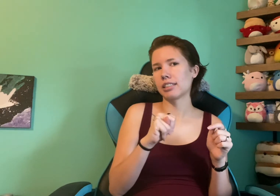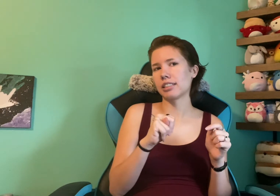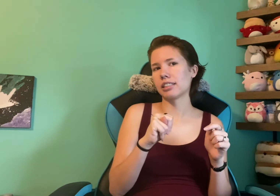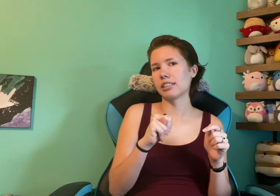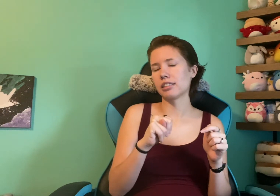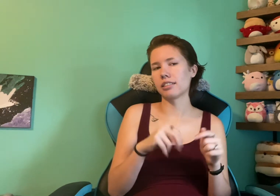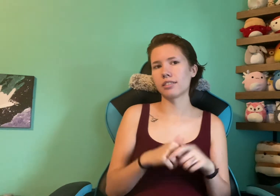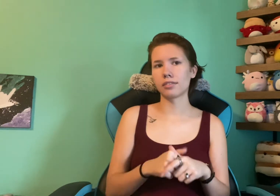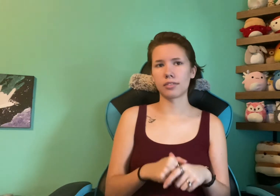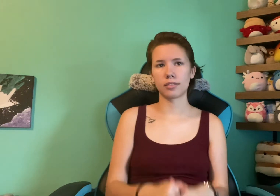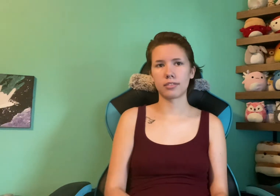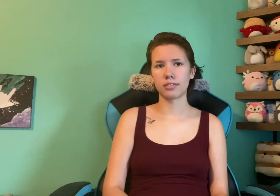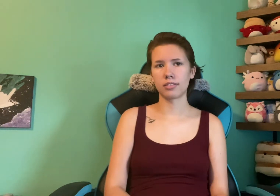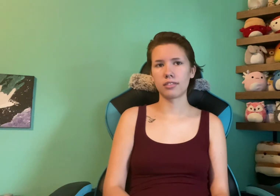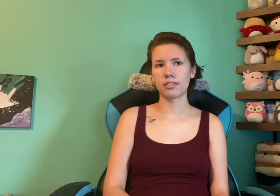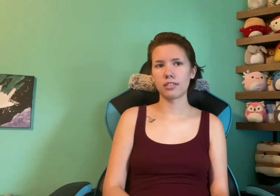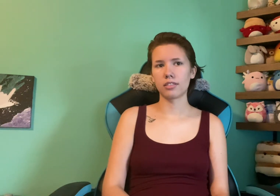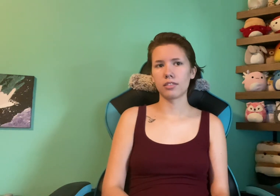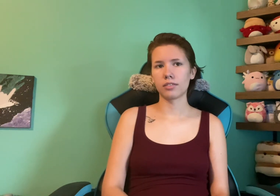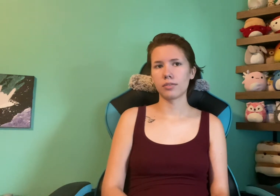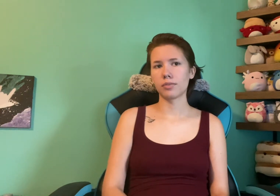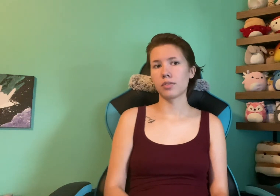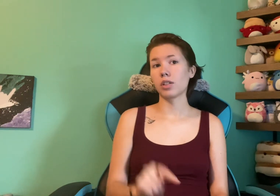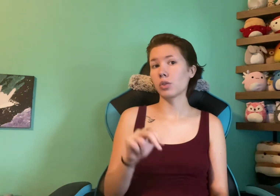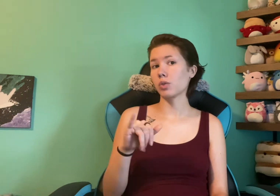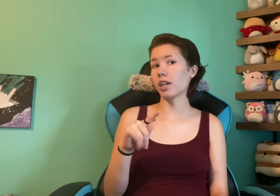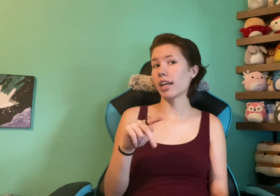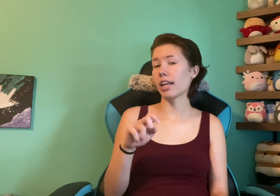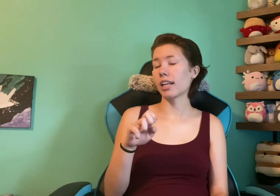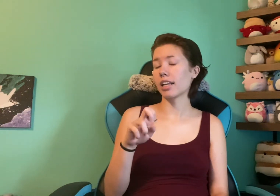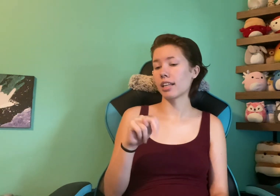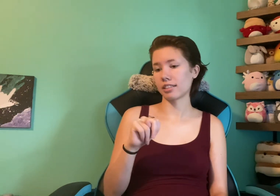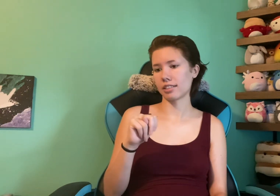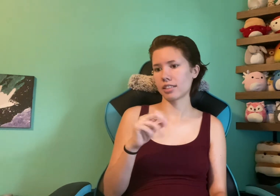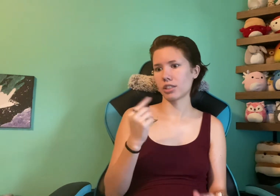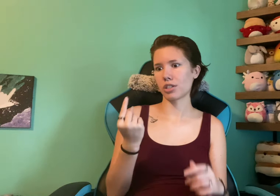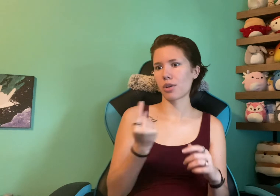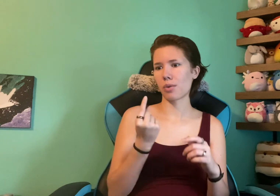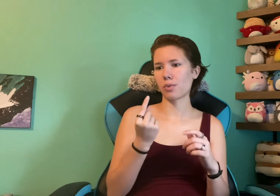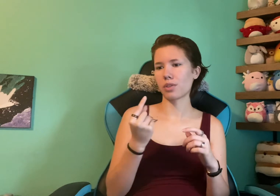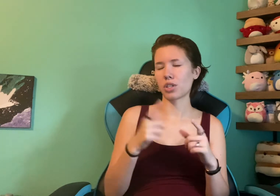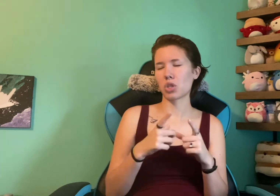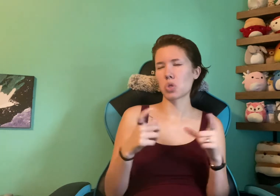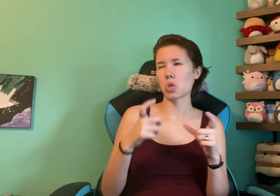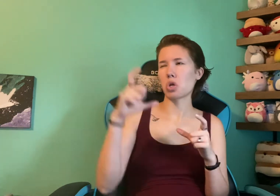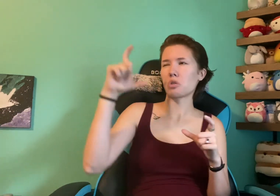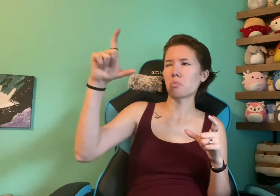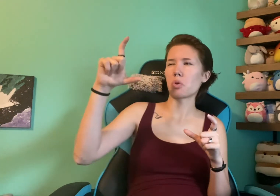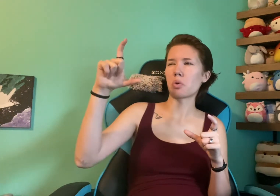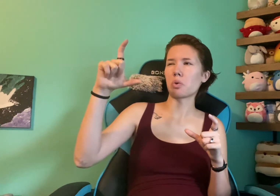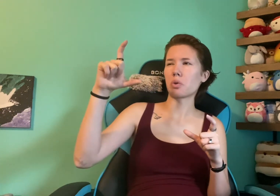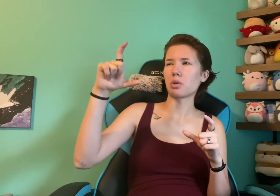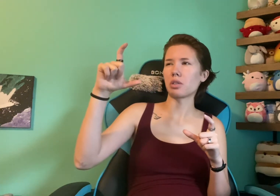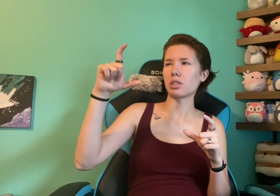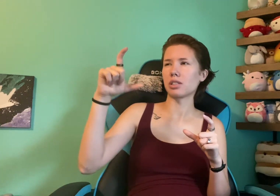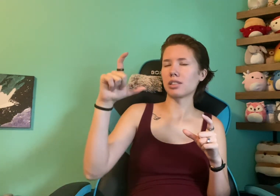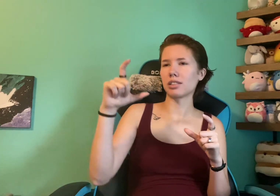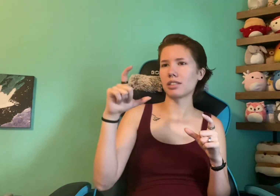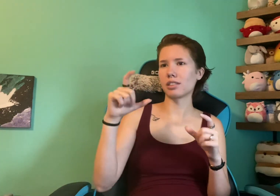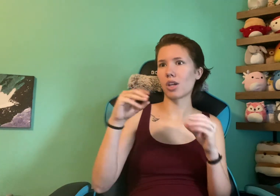Neptune. Triton, it's the only large moon in the solar system to go backwards, to go around what